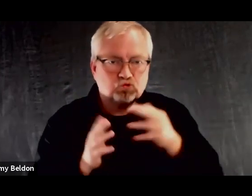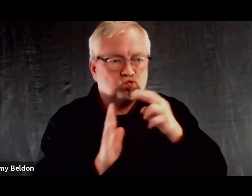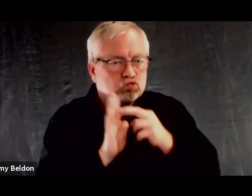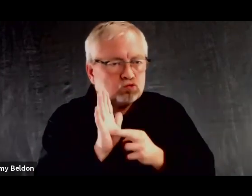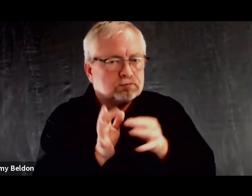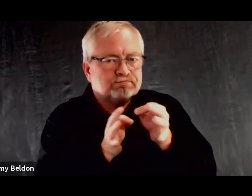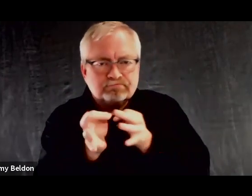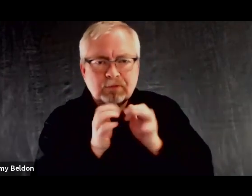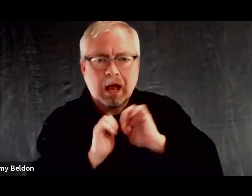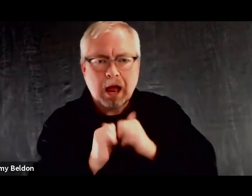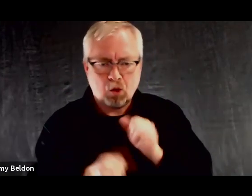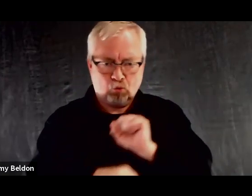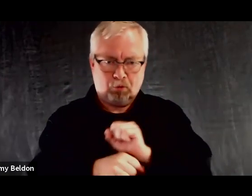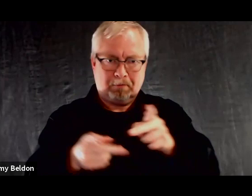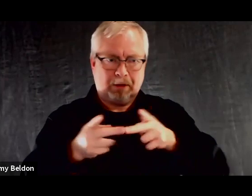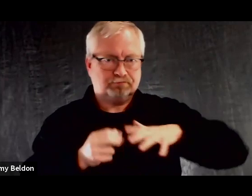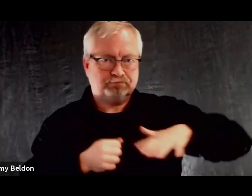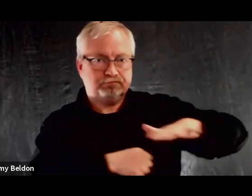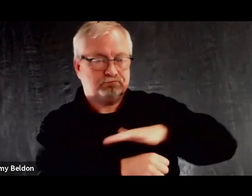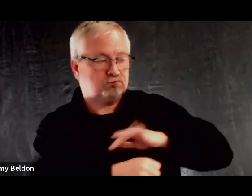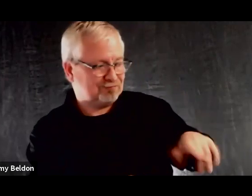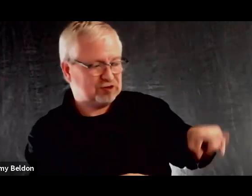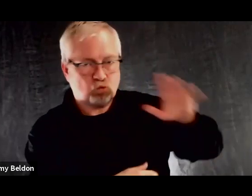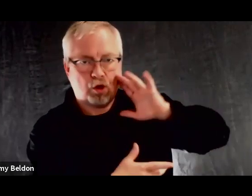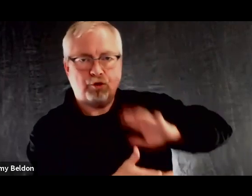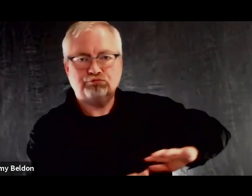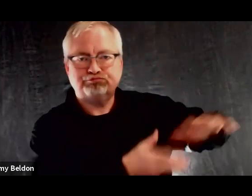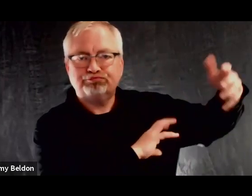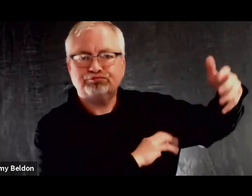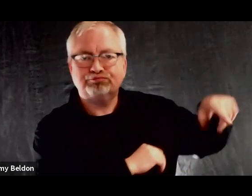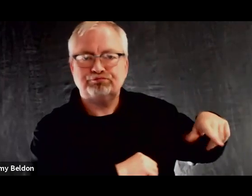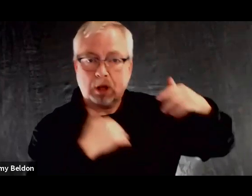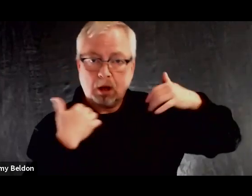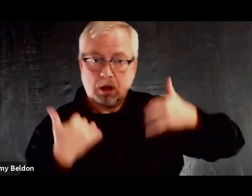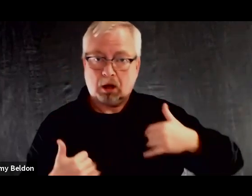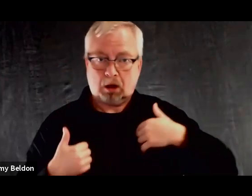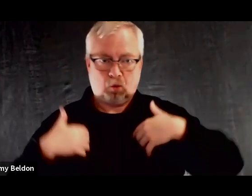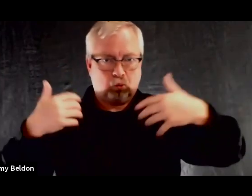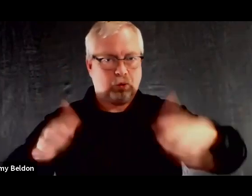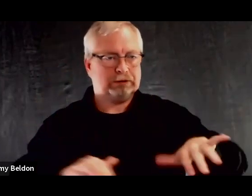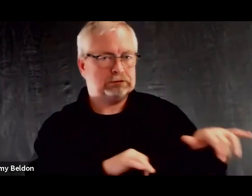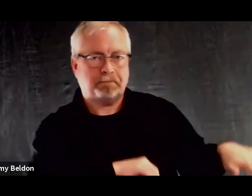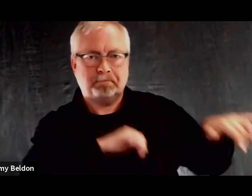really backfire and put you in a worse situation than we are today.